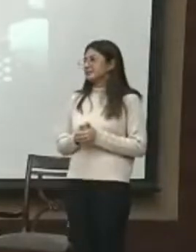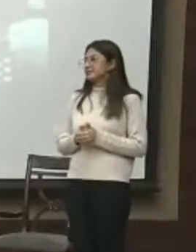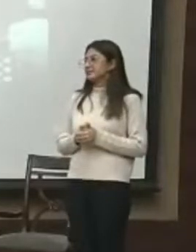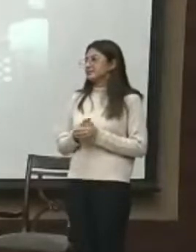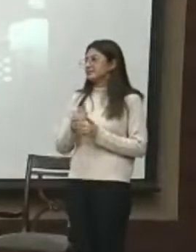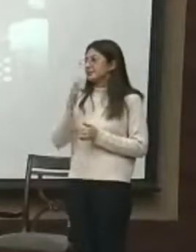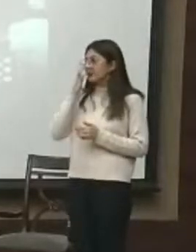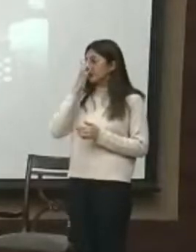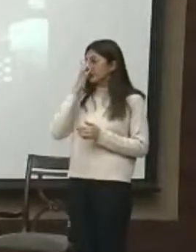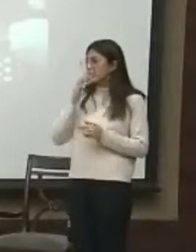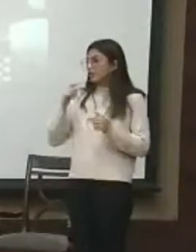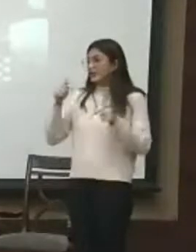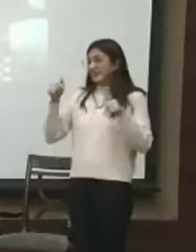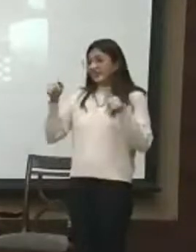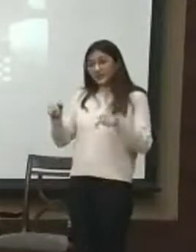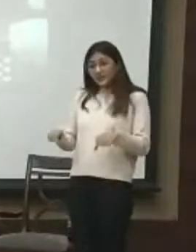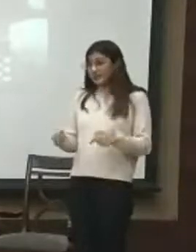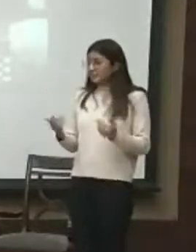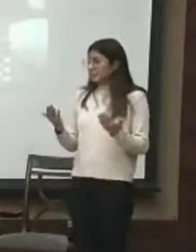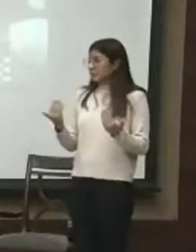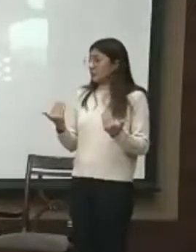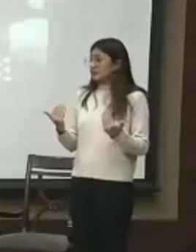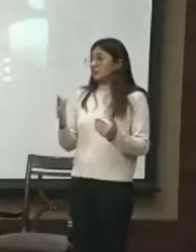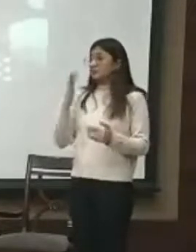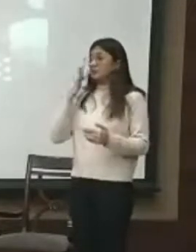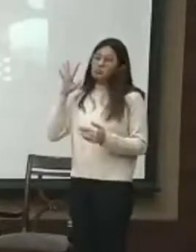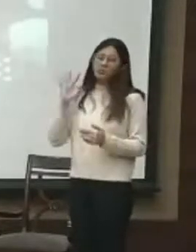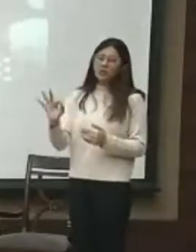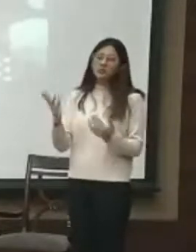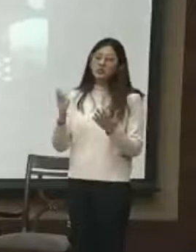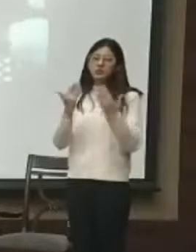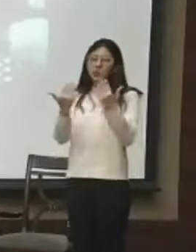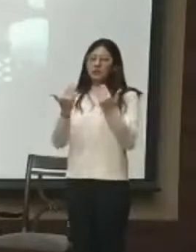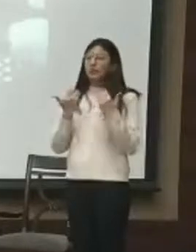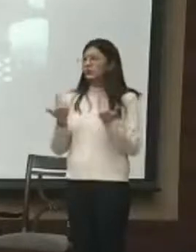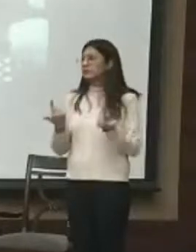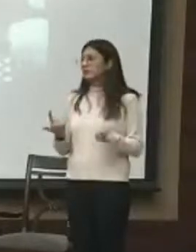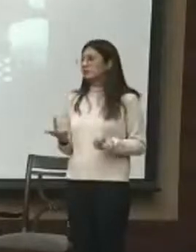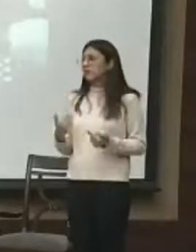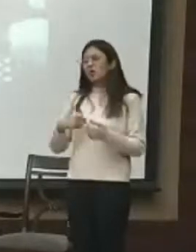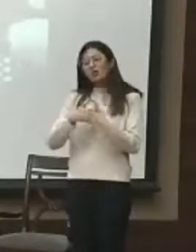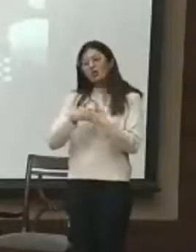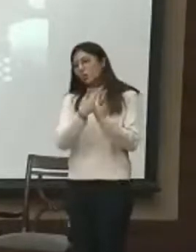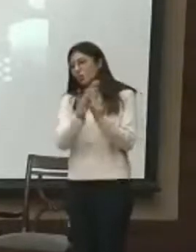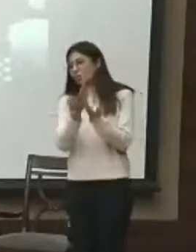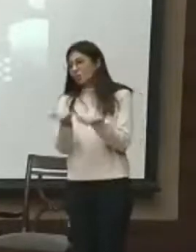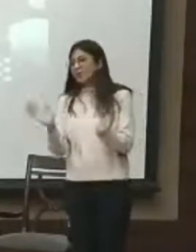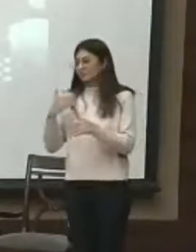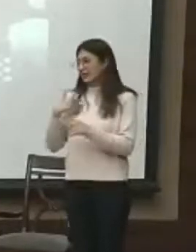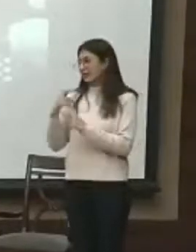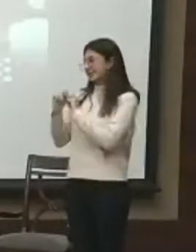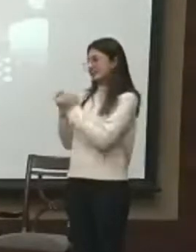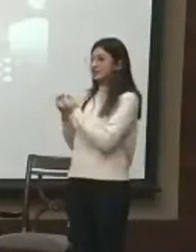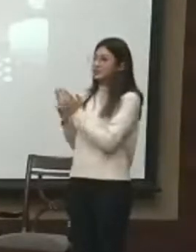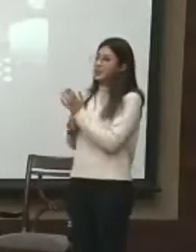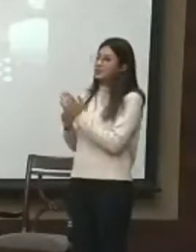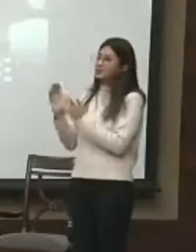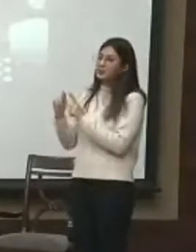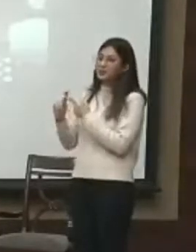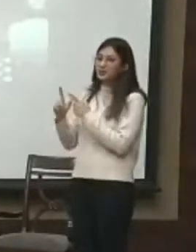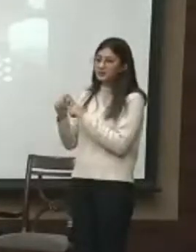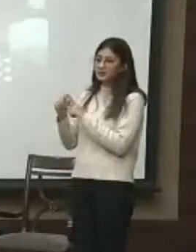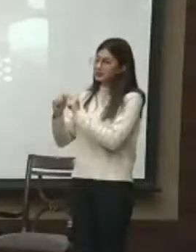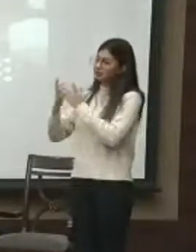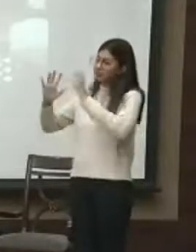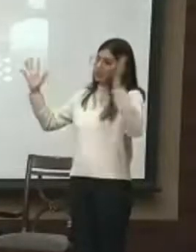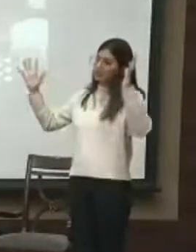Now, this would not have been possible without the support of each and every member of my team, the NCP-EDP team. Please,